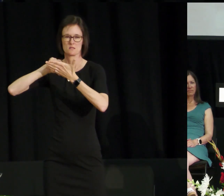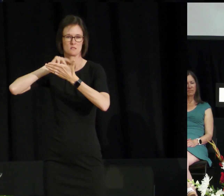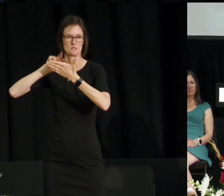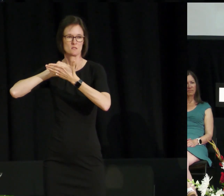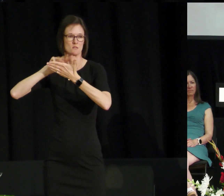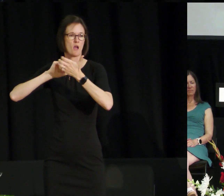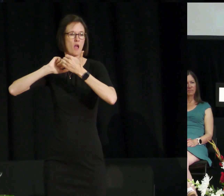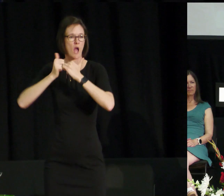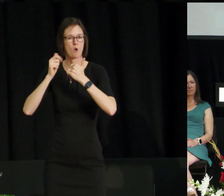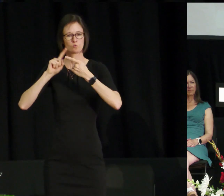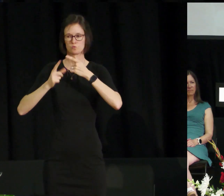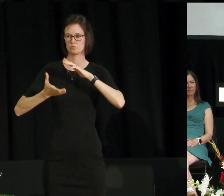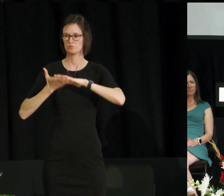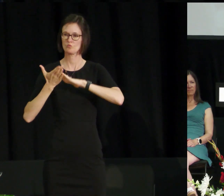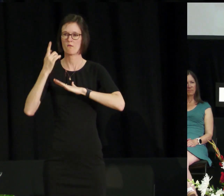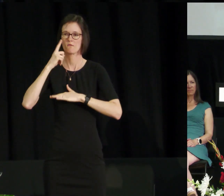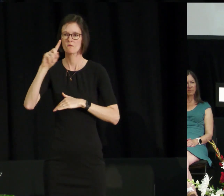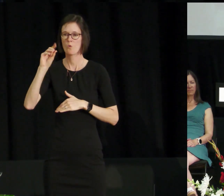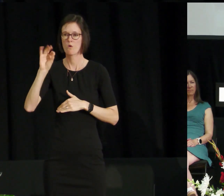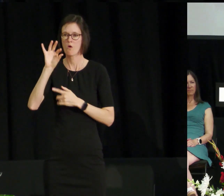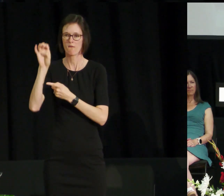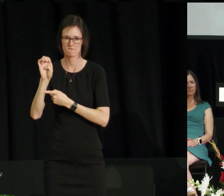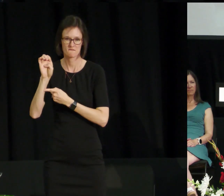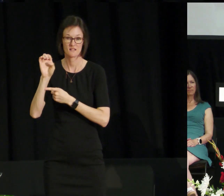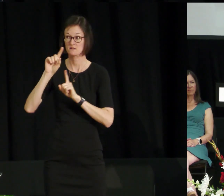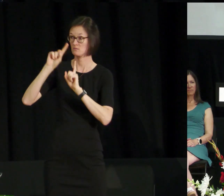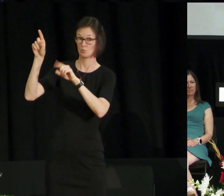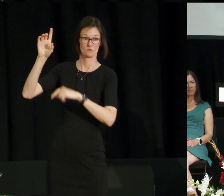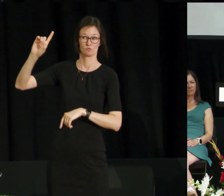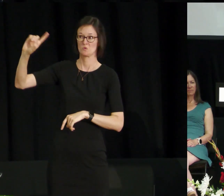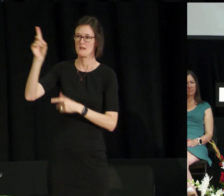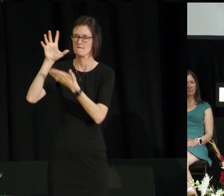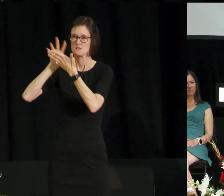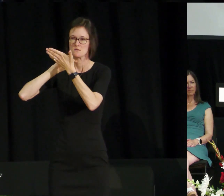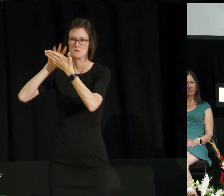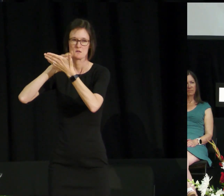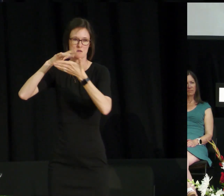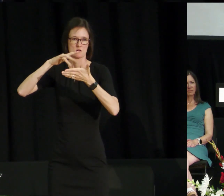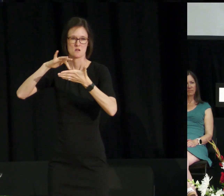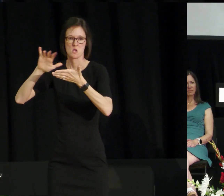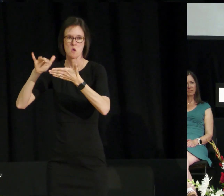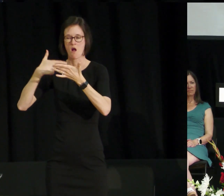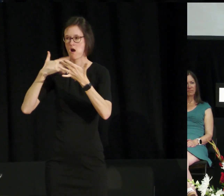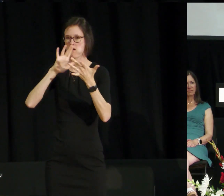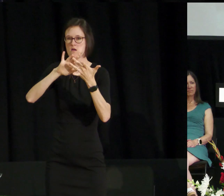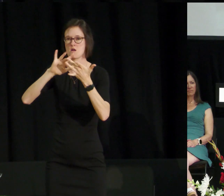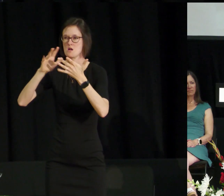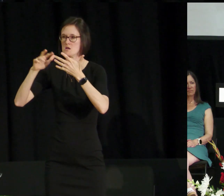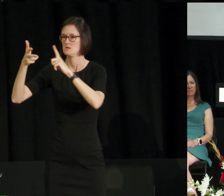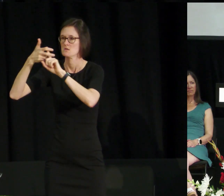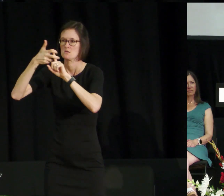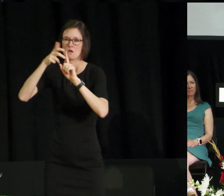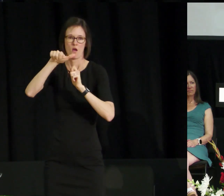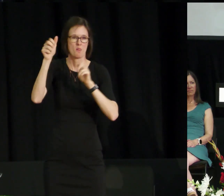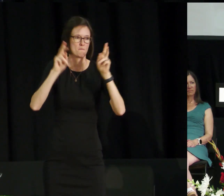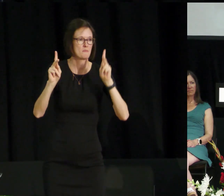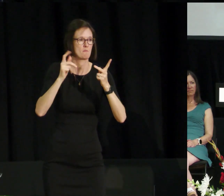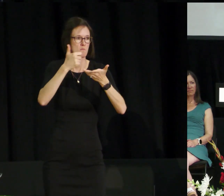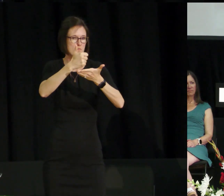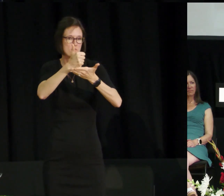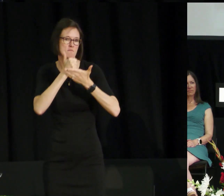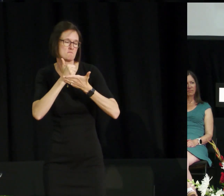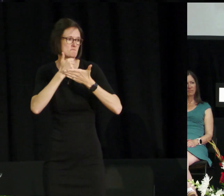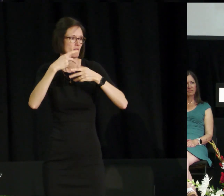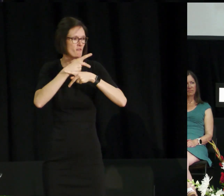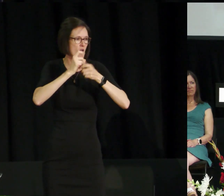Denver I got all the tools And surrounded myself With people That knew how to do it I talked to other Elected officials